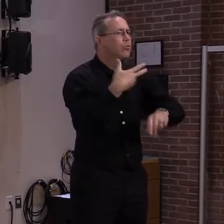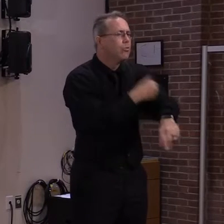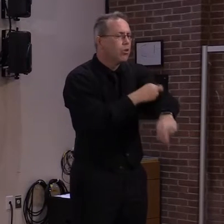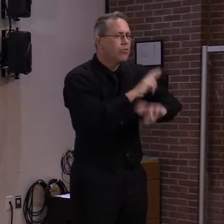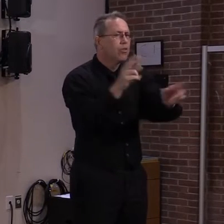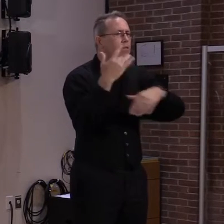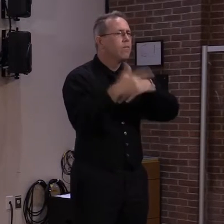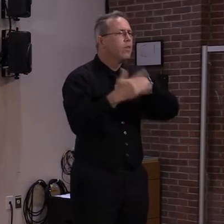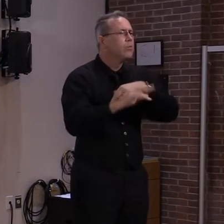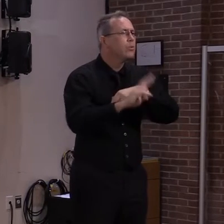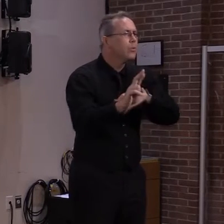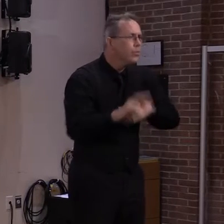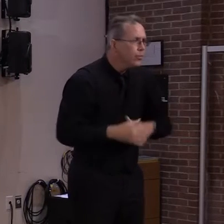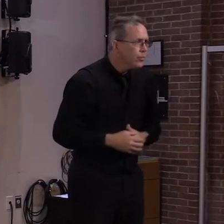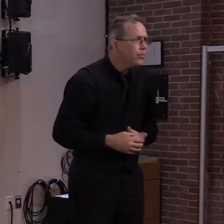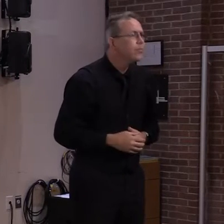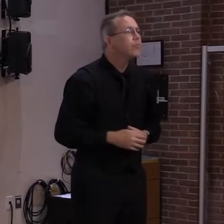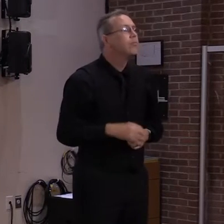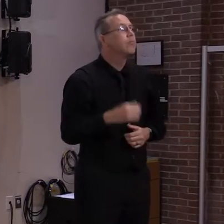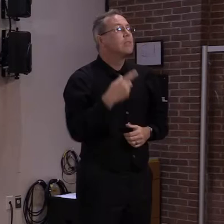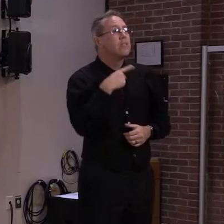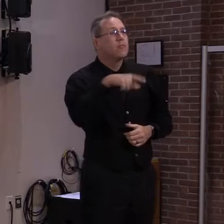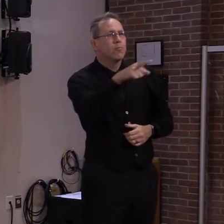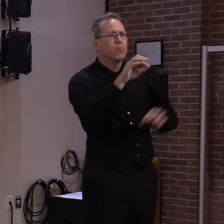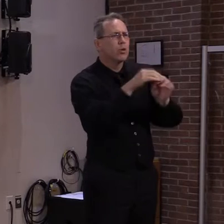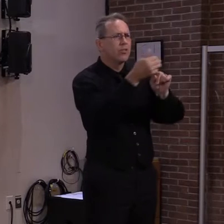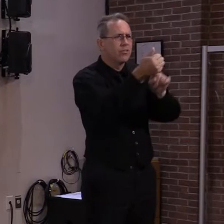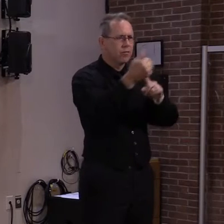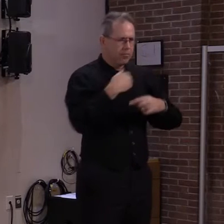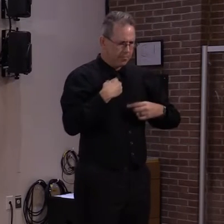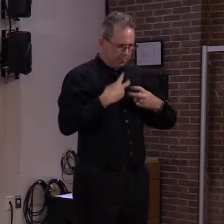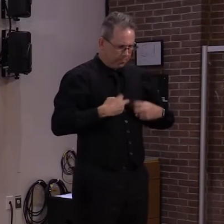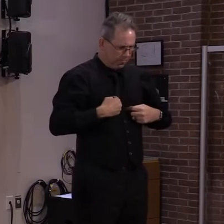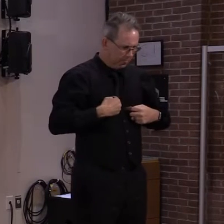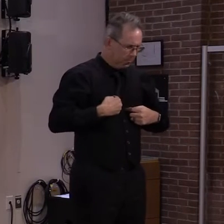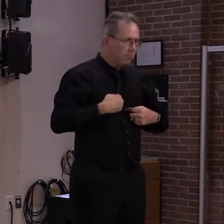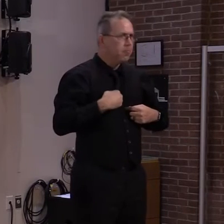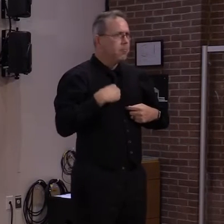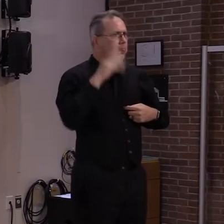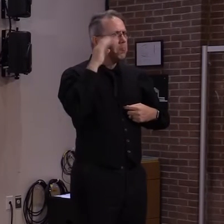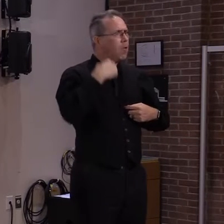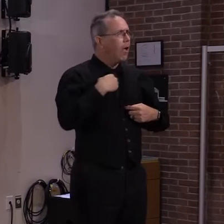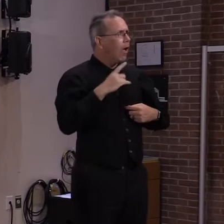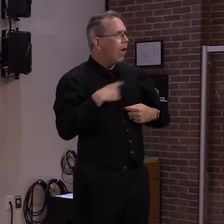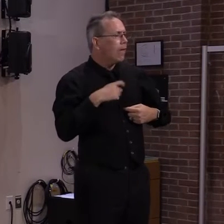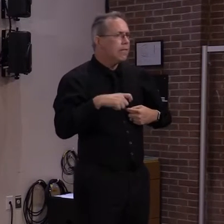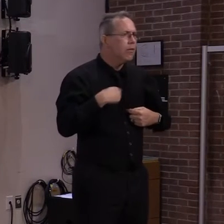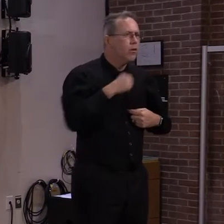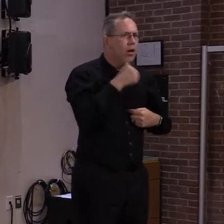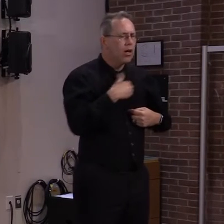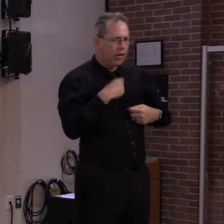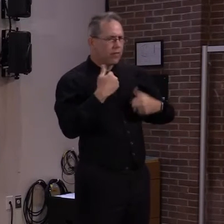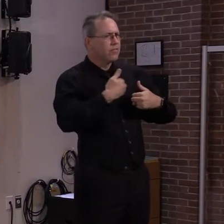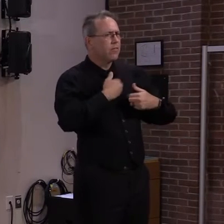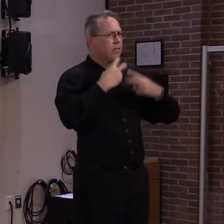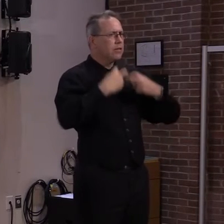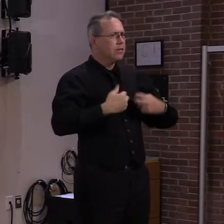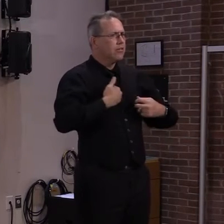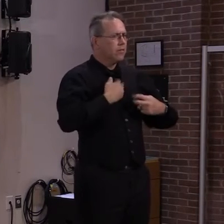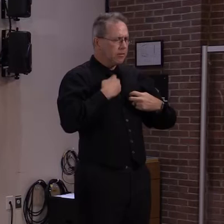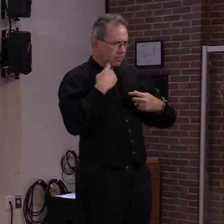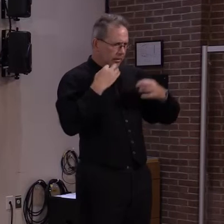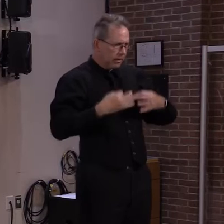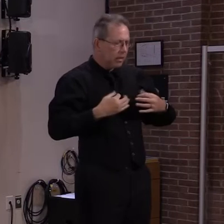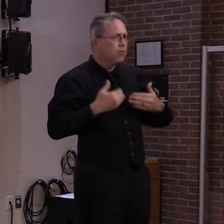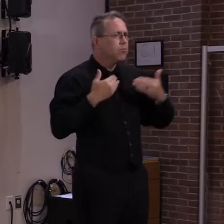will have to self-attest that you qualify. Additionally, many of the pharmacy chains in the state are providing booster